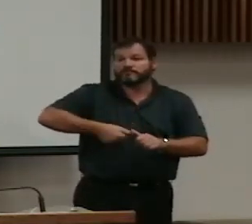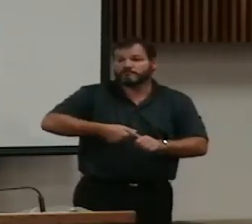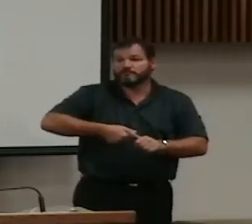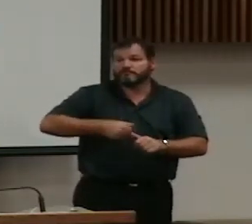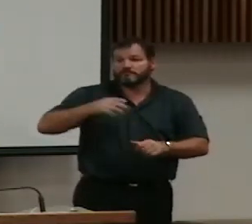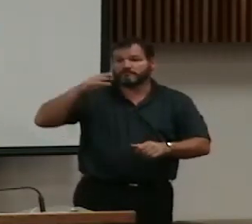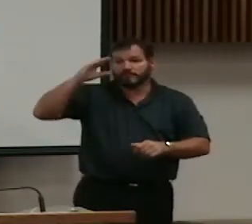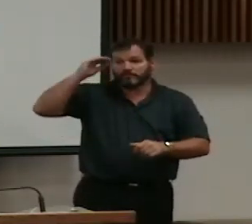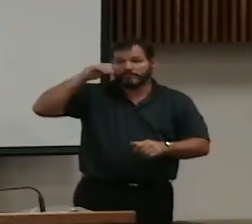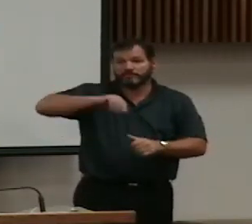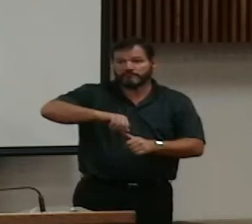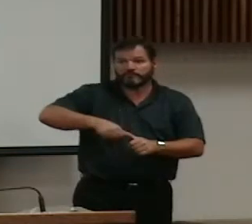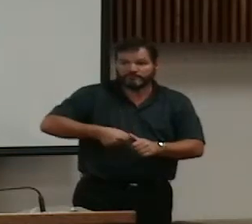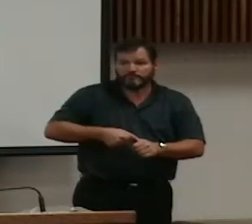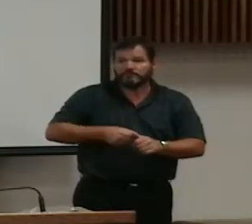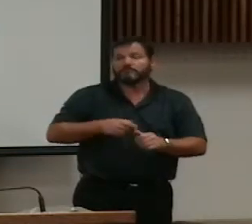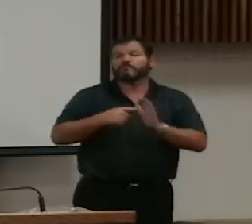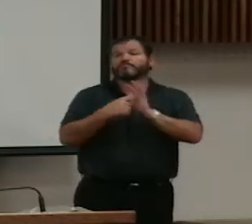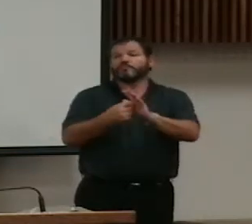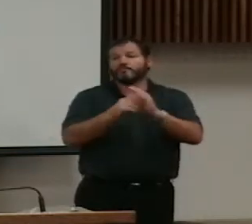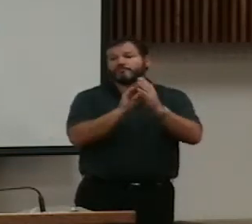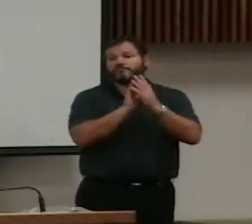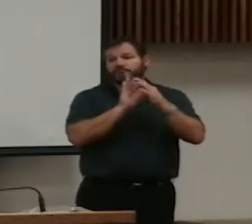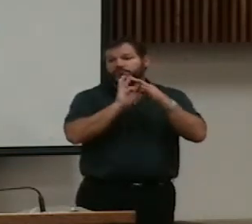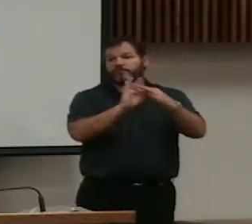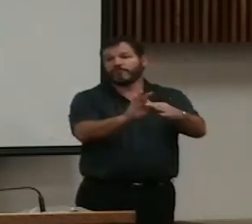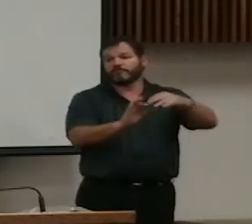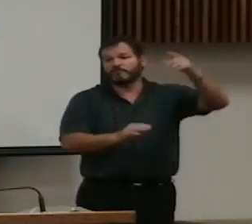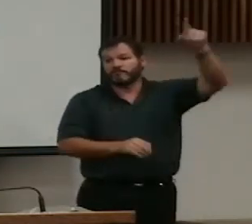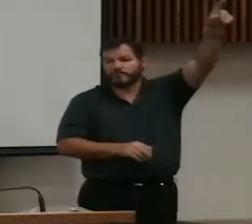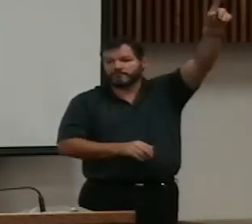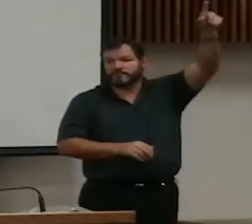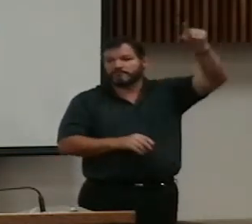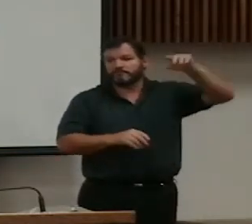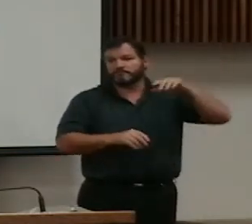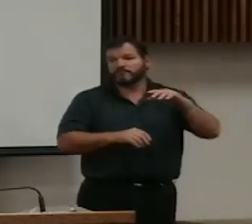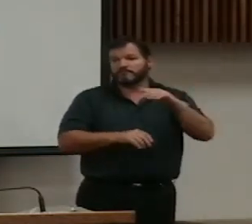remember circumcision and circumcised the boy. Show they have a relationship with God.